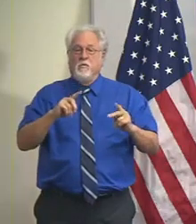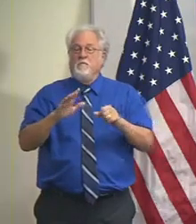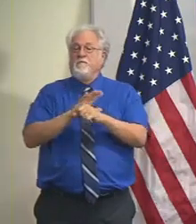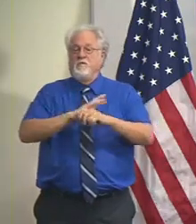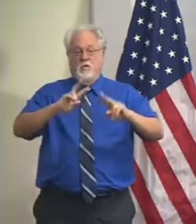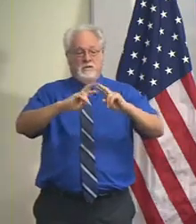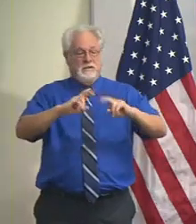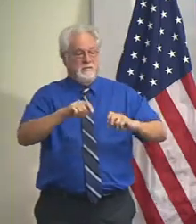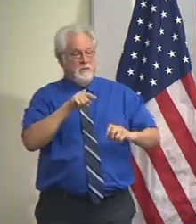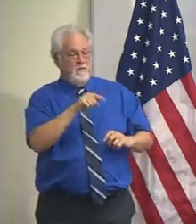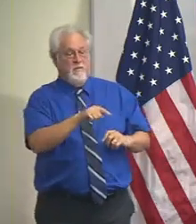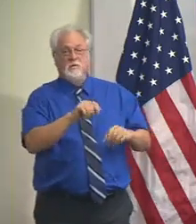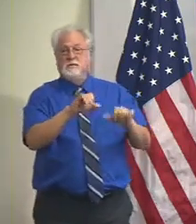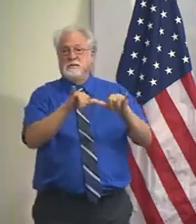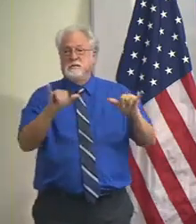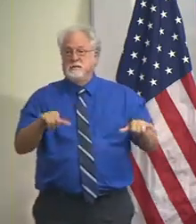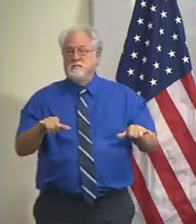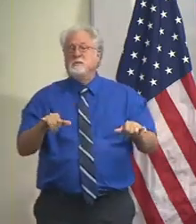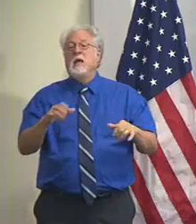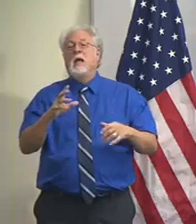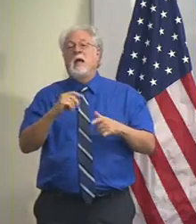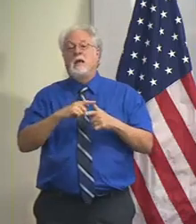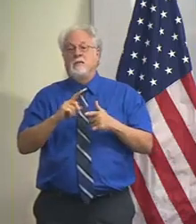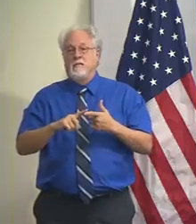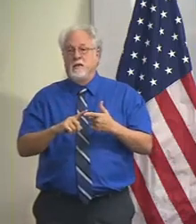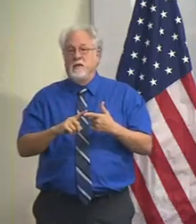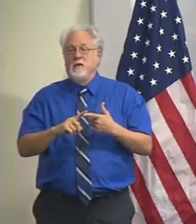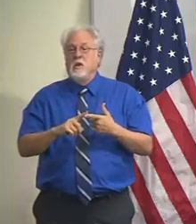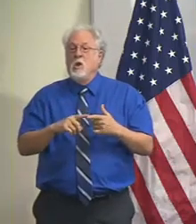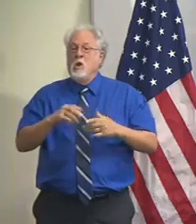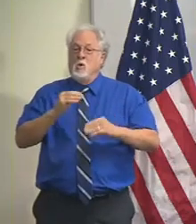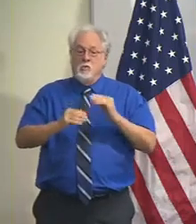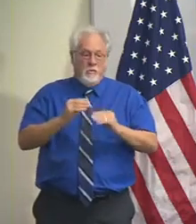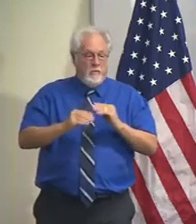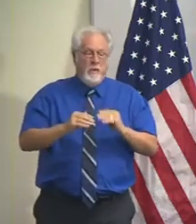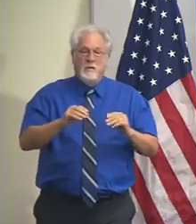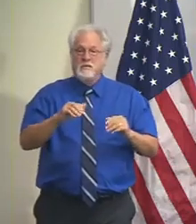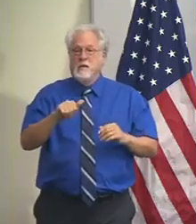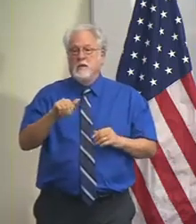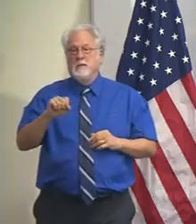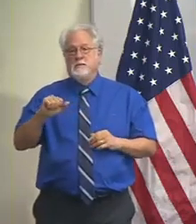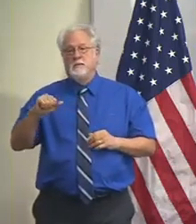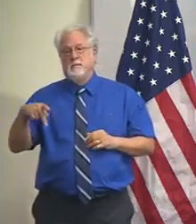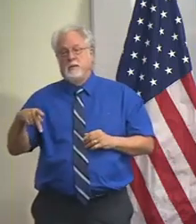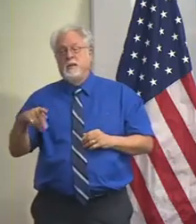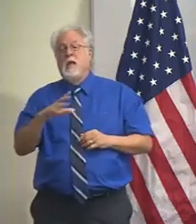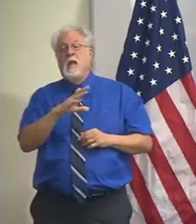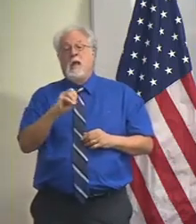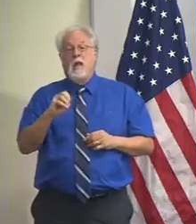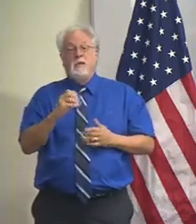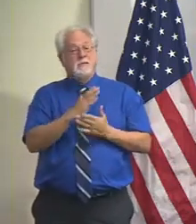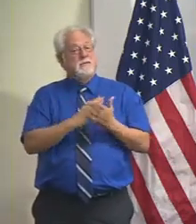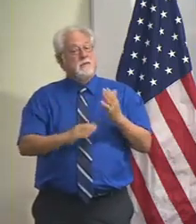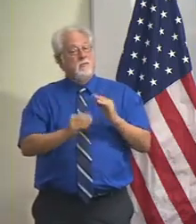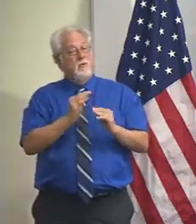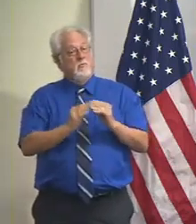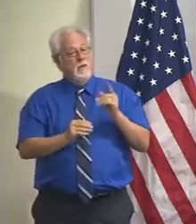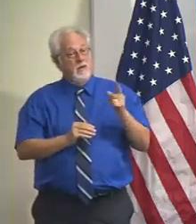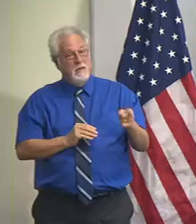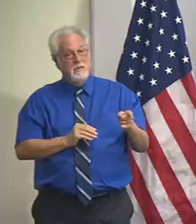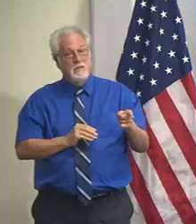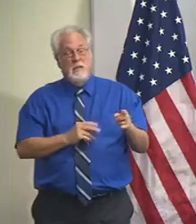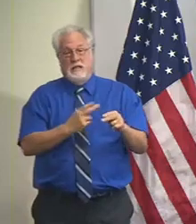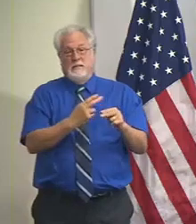of those systems, and then the needed repairs as soon as possible. And some of those repairs at the outset will